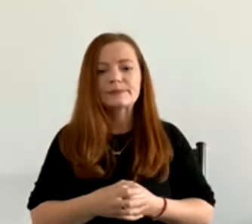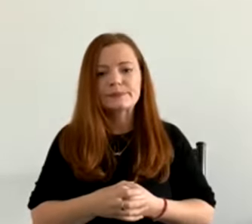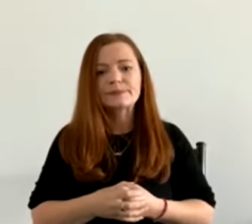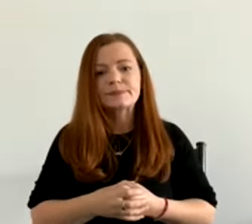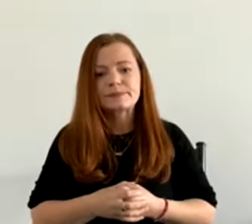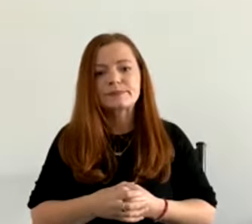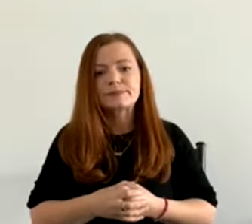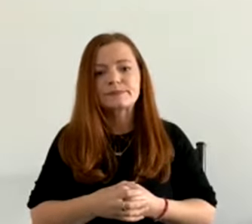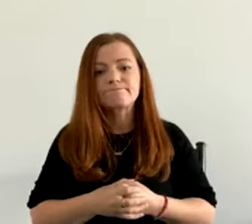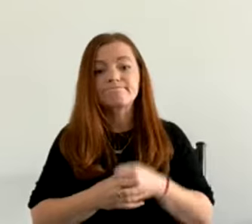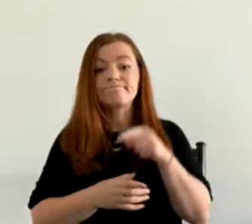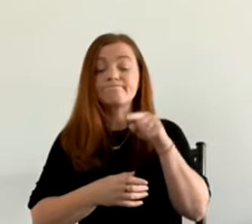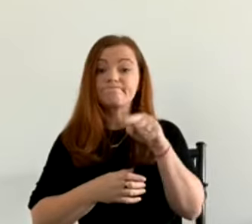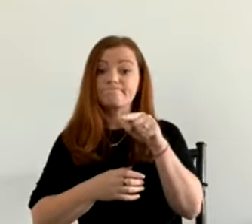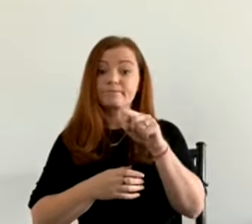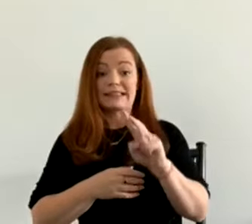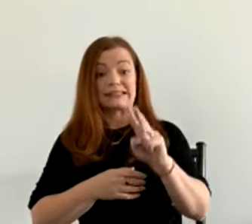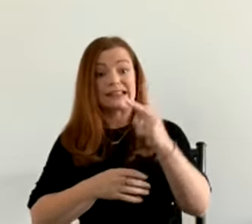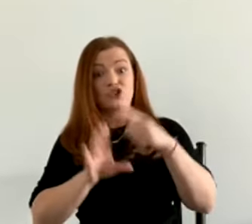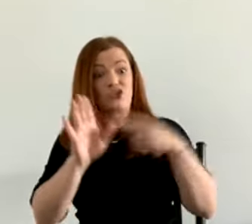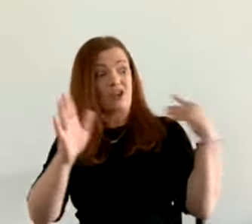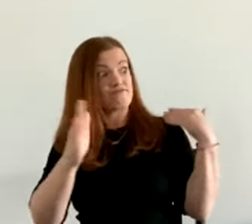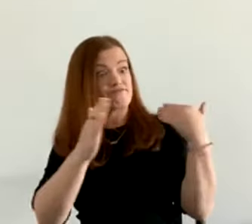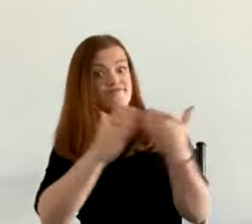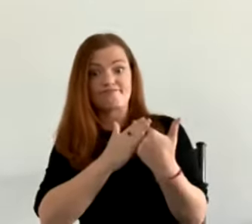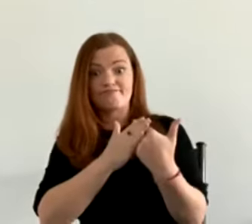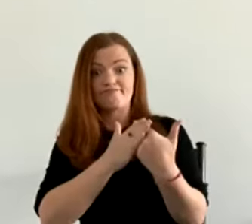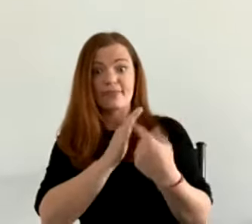And last year,